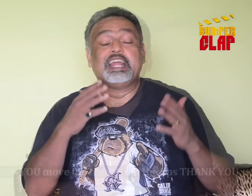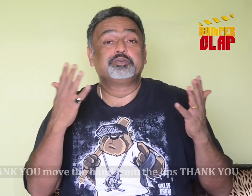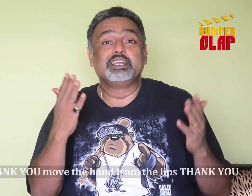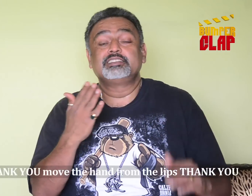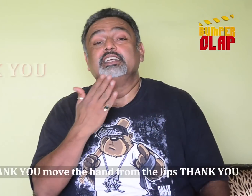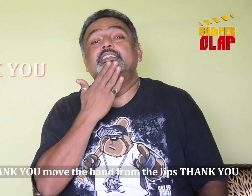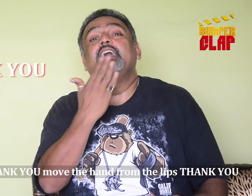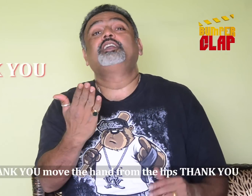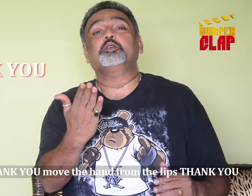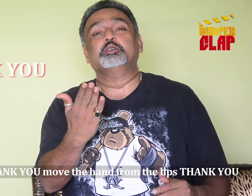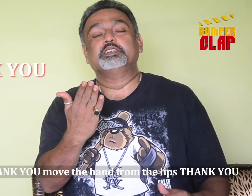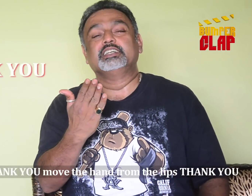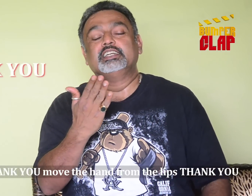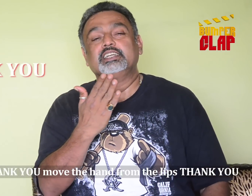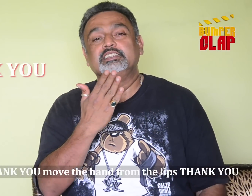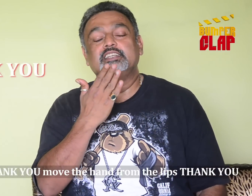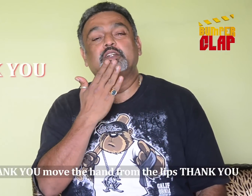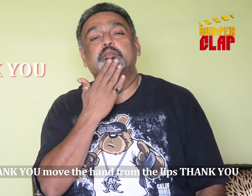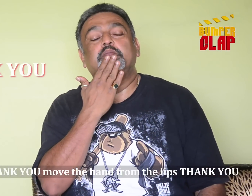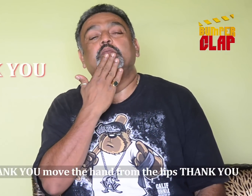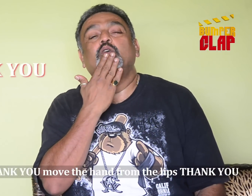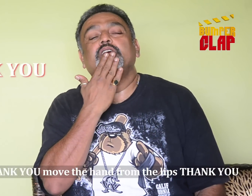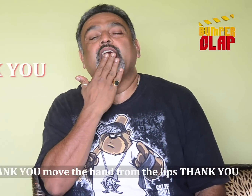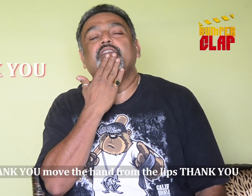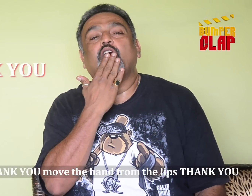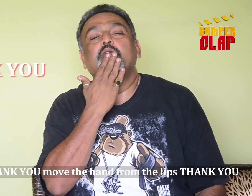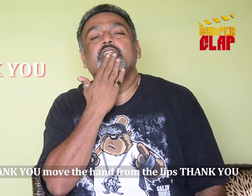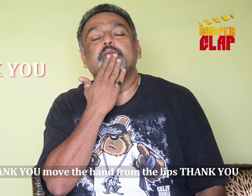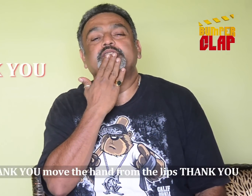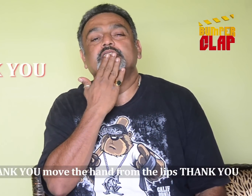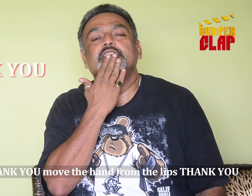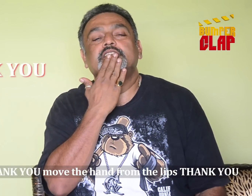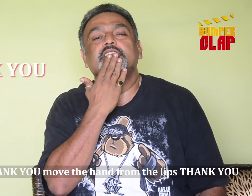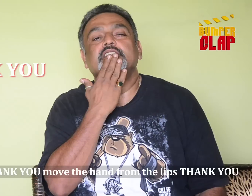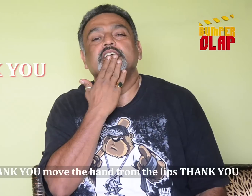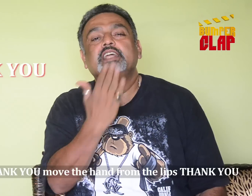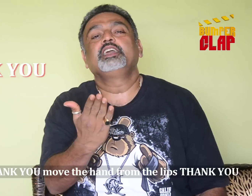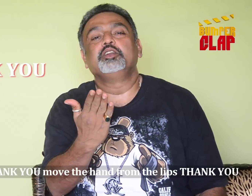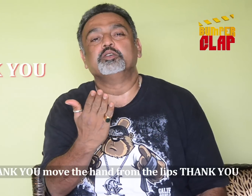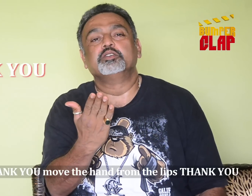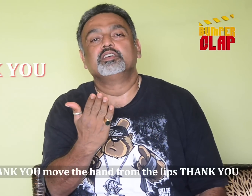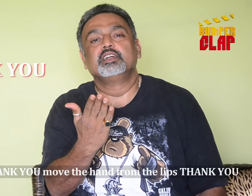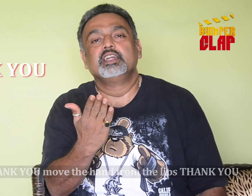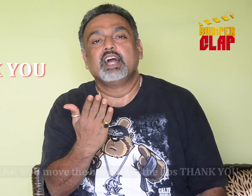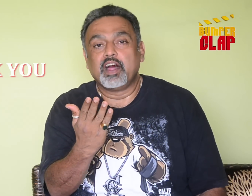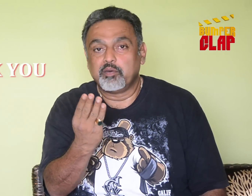Next word is, thank you. Just move the hand forward on the lips. Tim, thank you. Other one